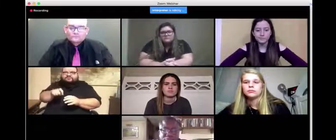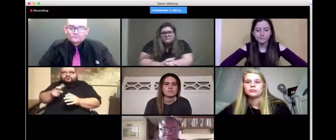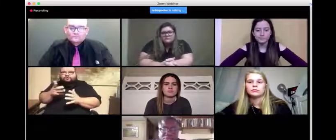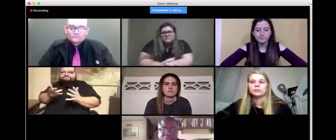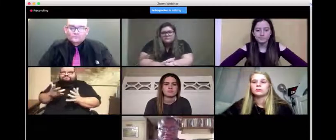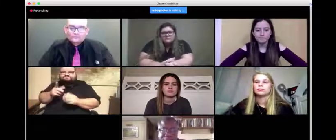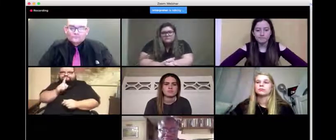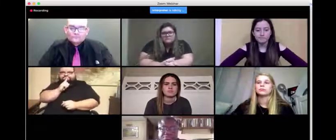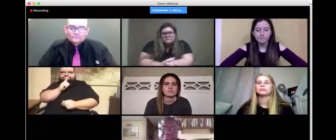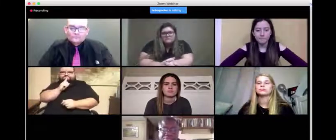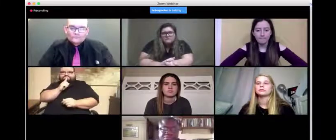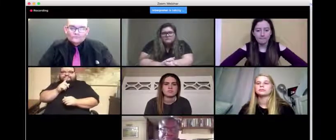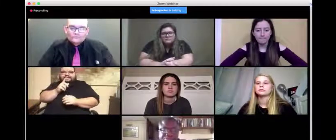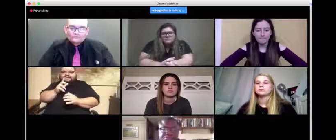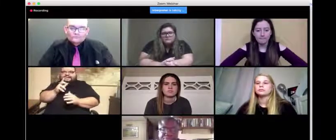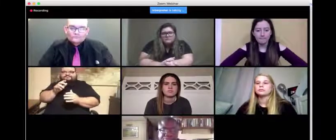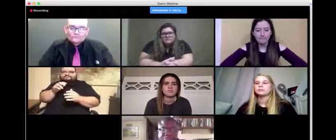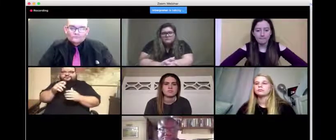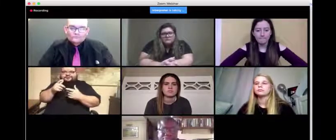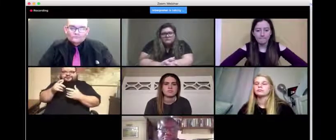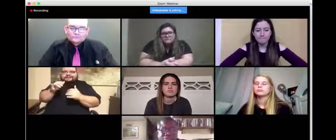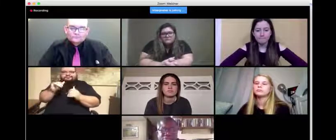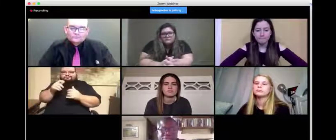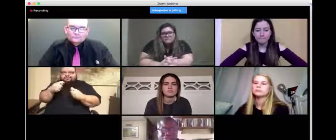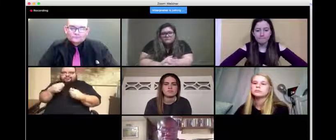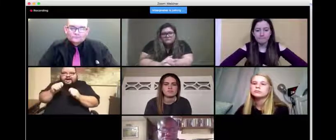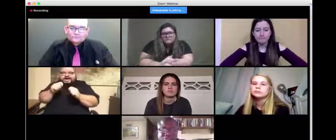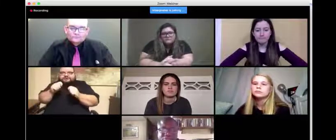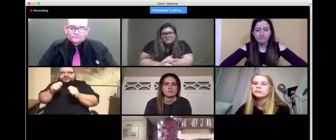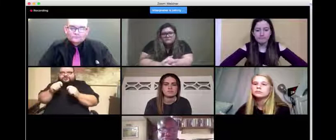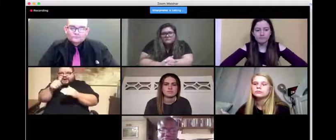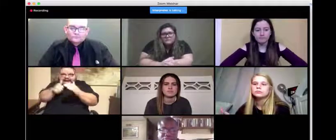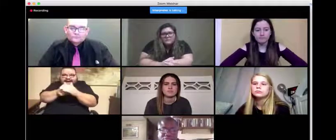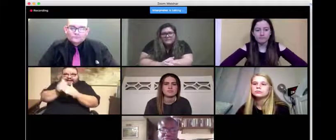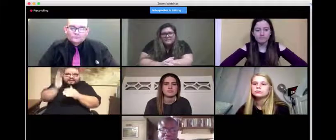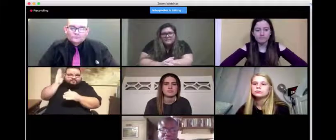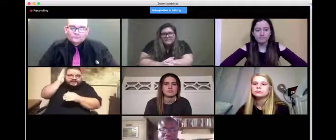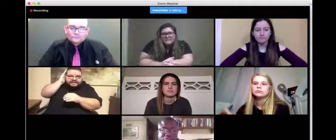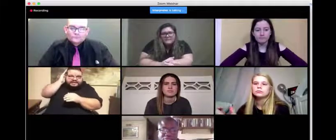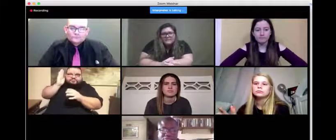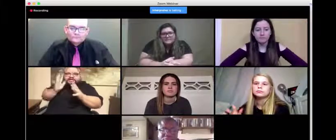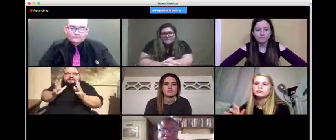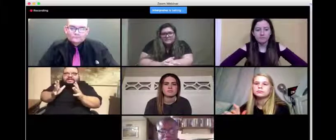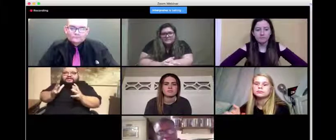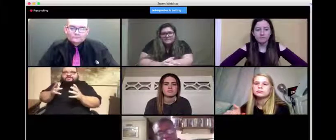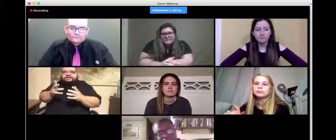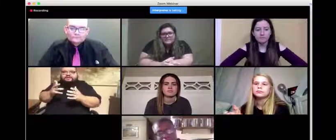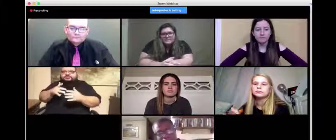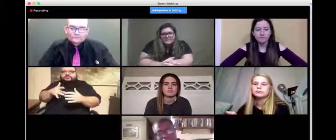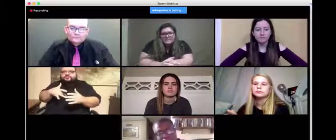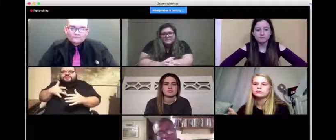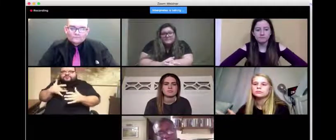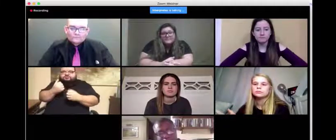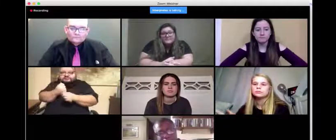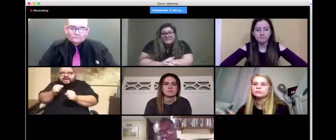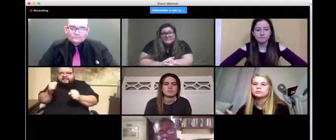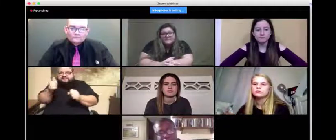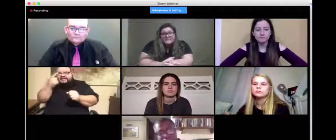walk on eggshells and try to hide my cochlear and kind of, want to feel safe because I've had some bad experiences in the